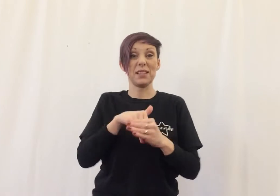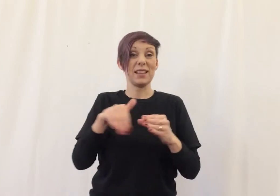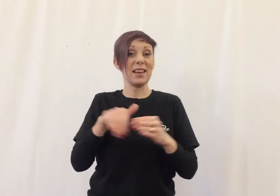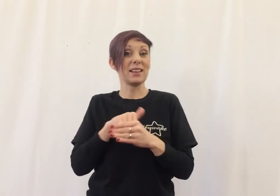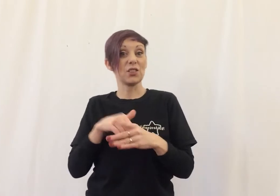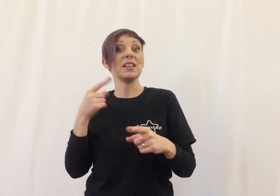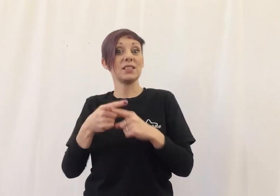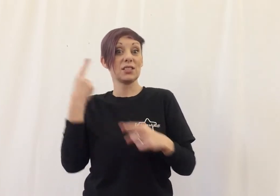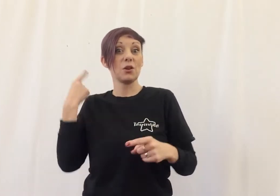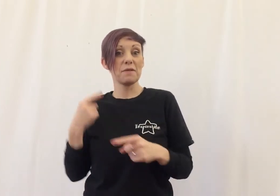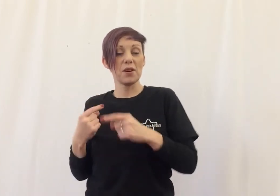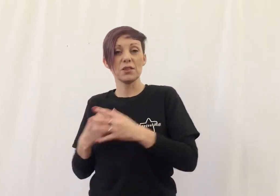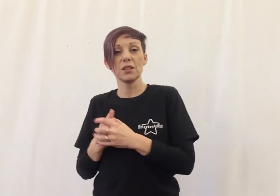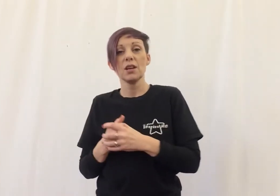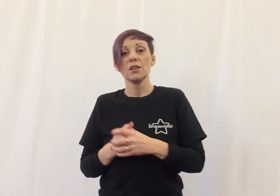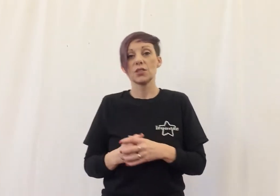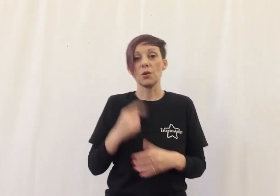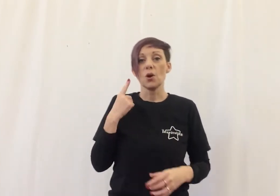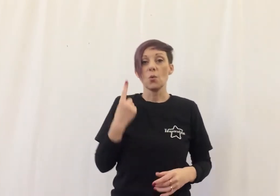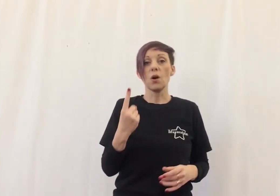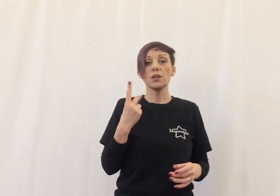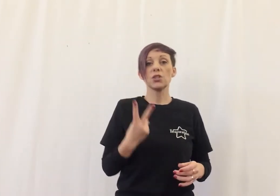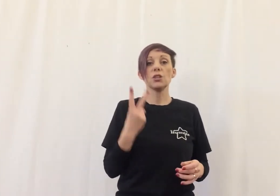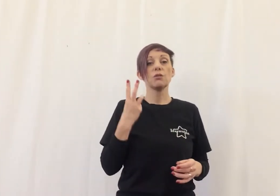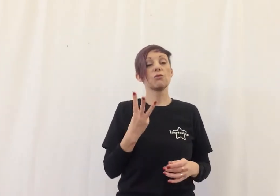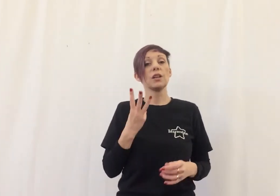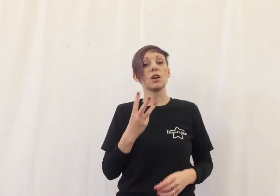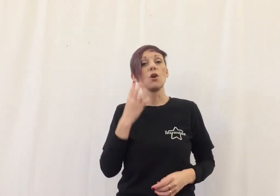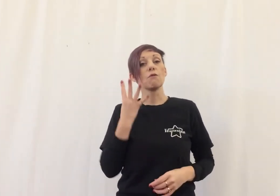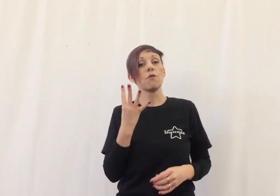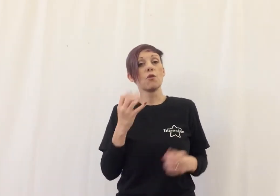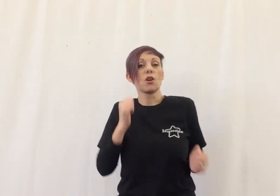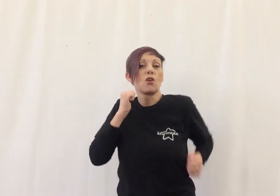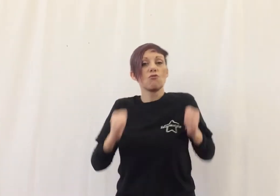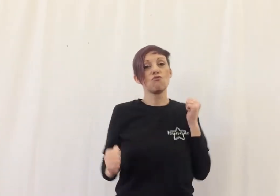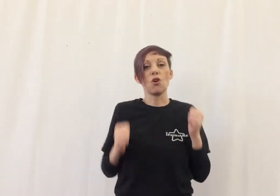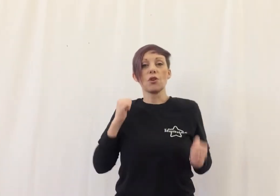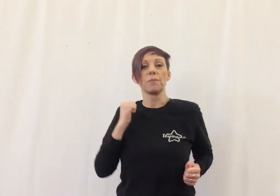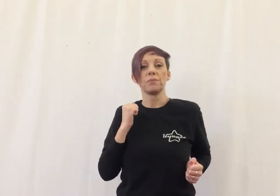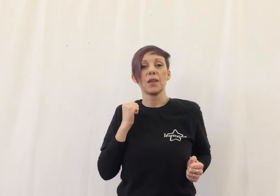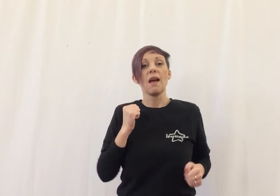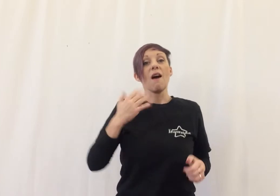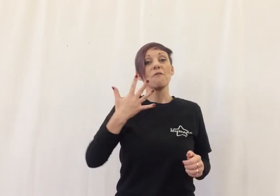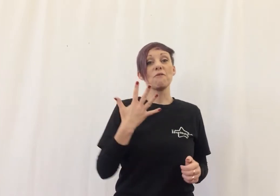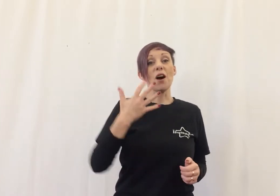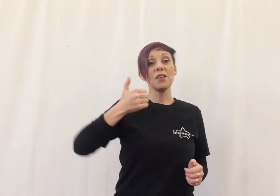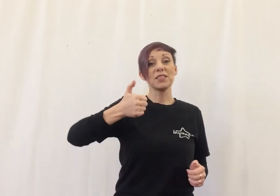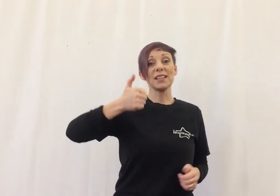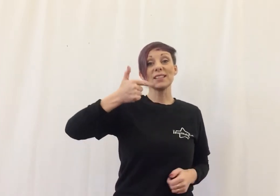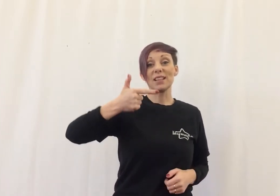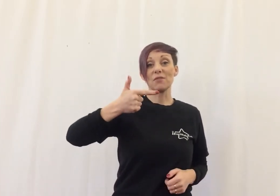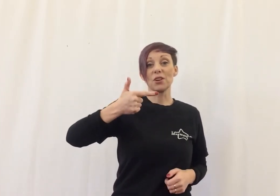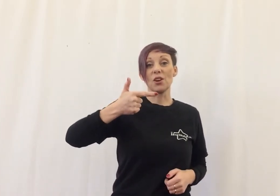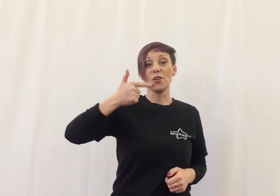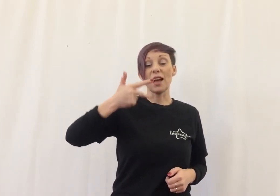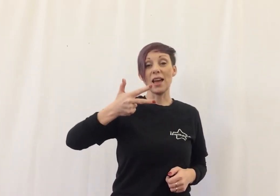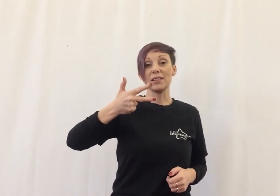it in because it is so fast. So 1, 2, 3 o'clock, 4 o'clock, rock. 5, 6, 7 o'clock, 8